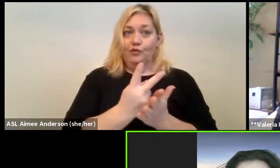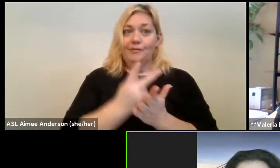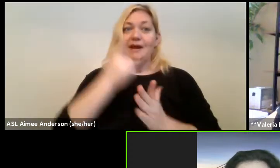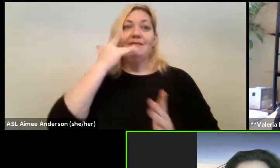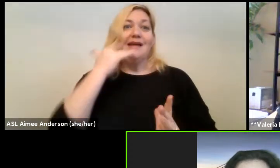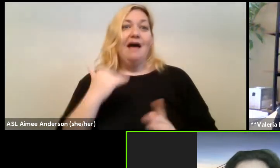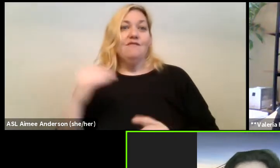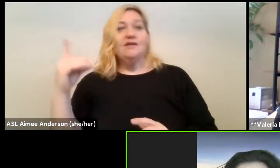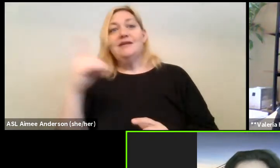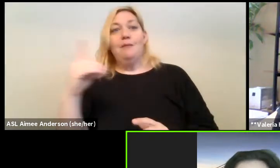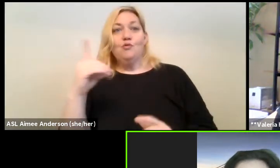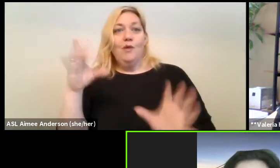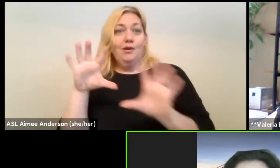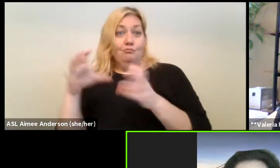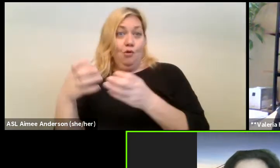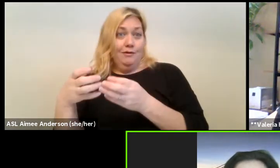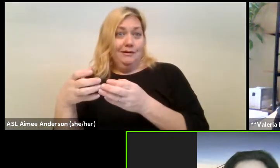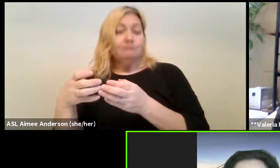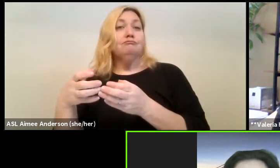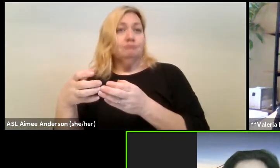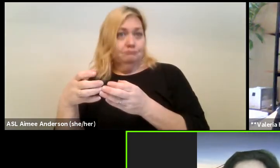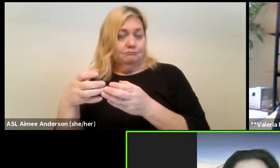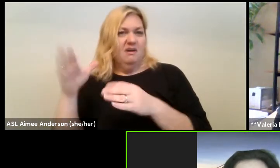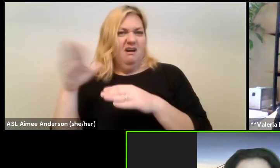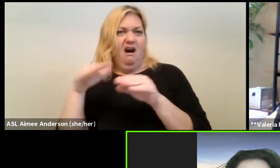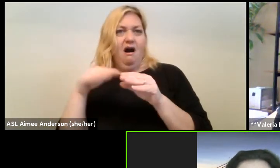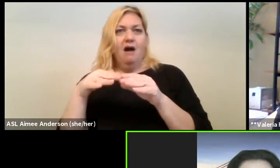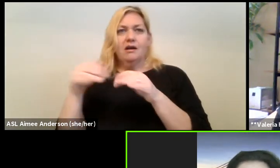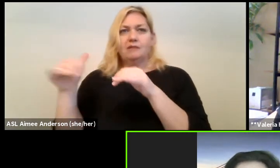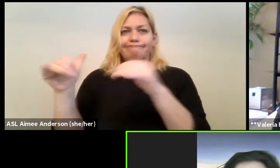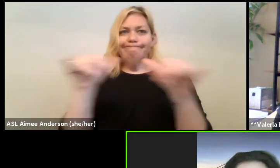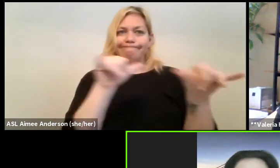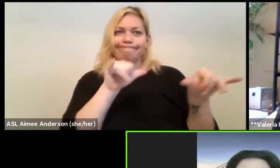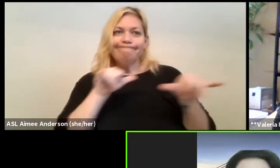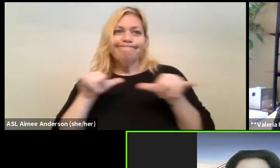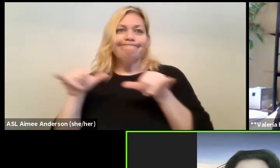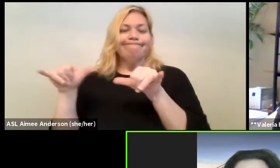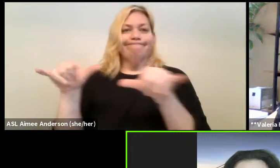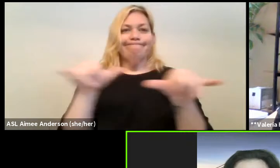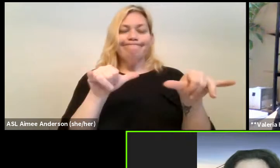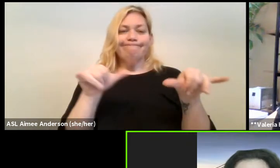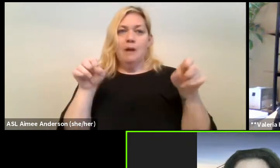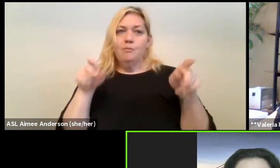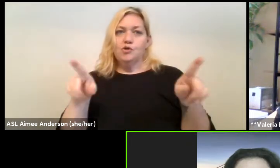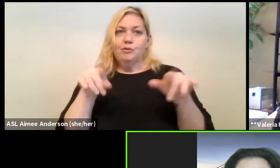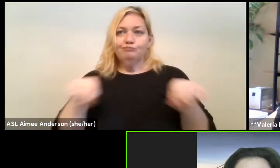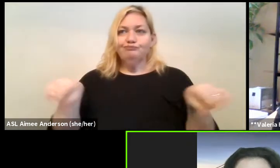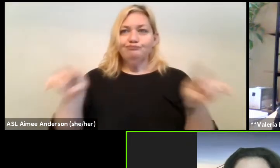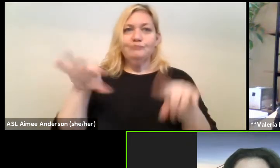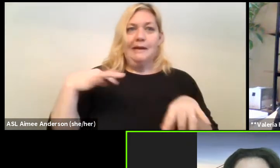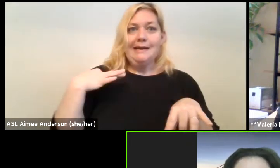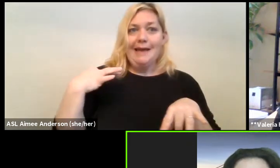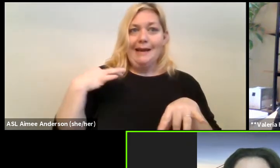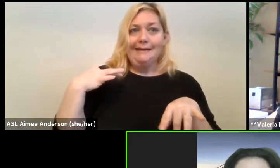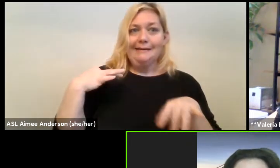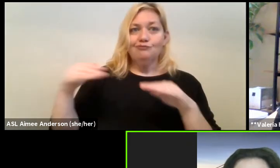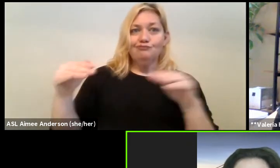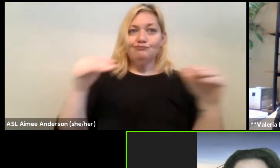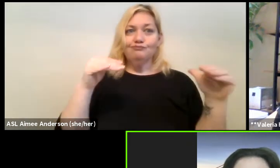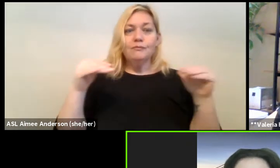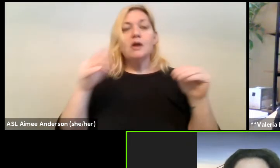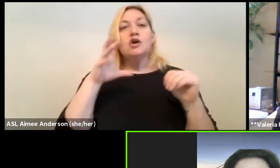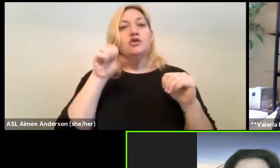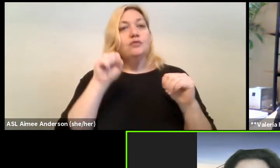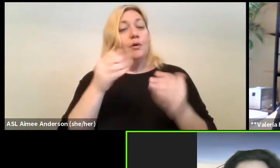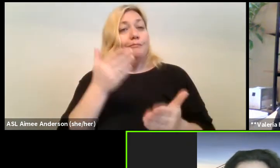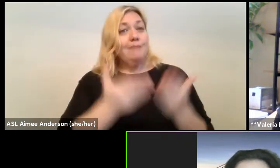California Democratic Party on a level playing field with any other candidate. And so it might be a good